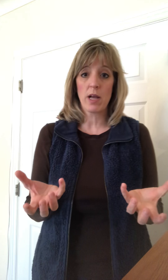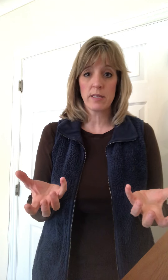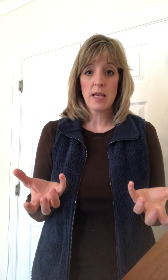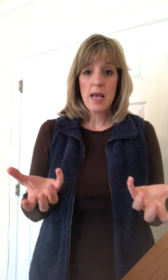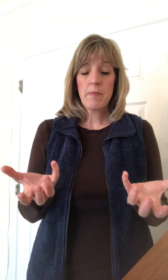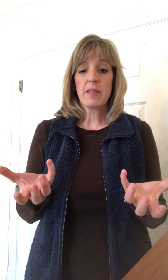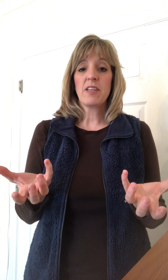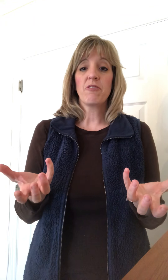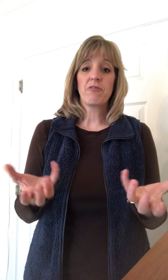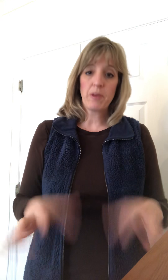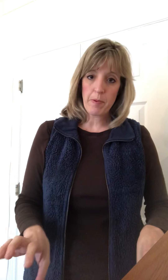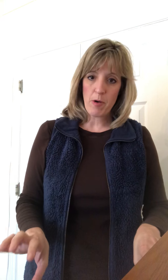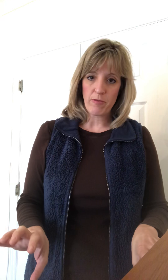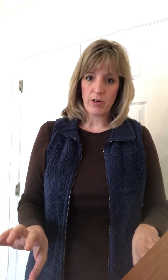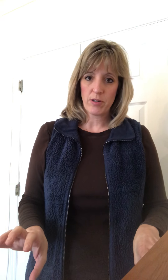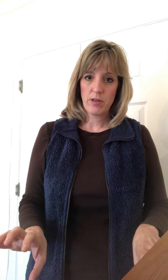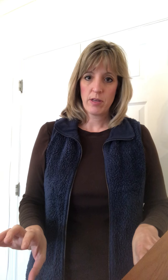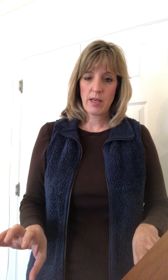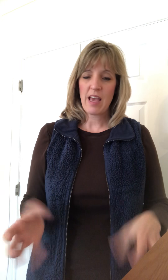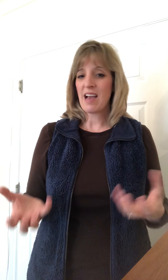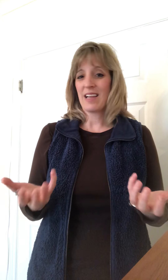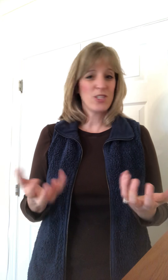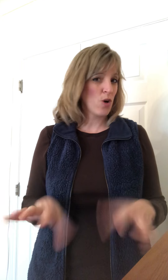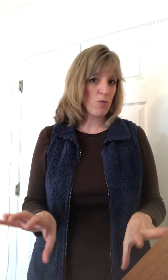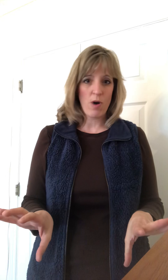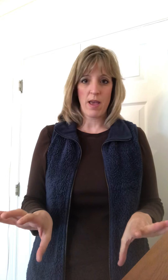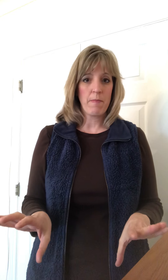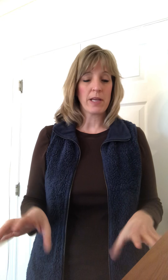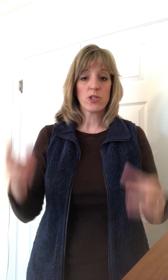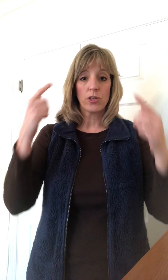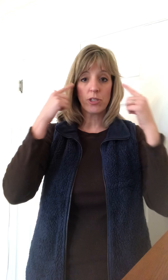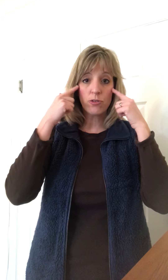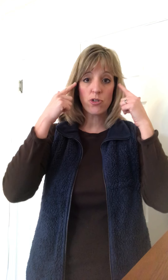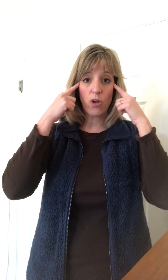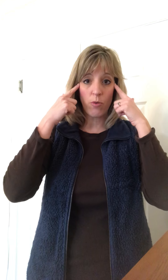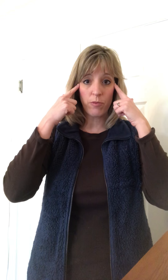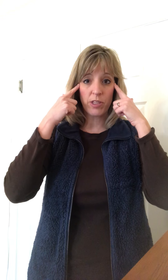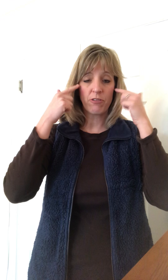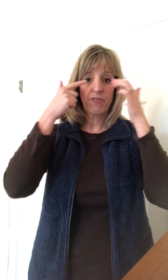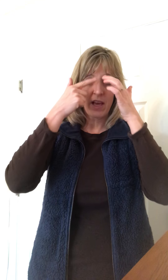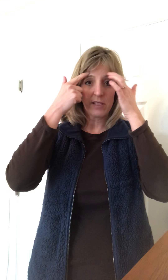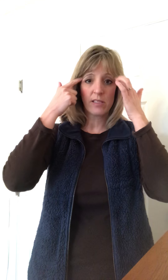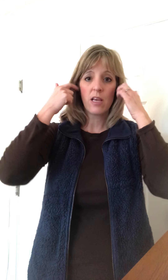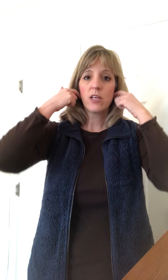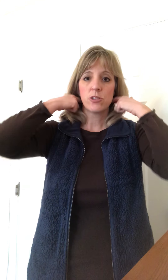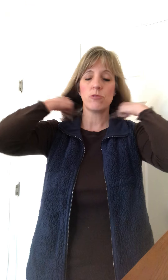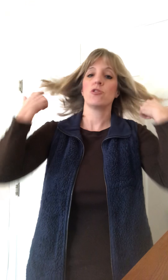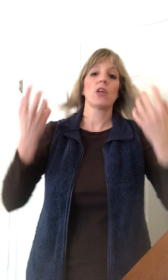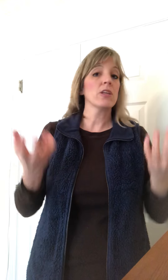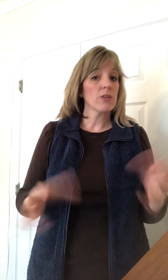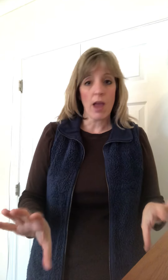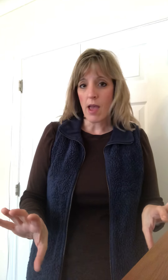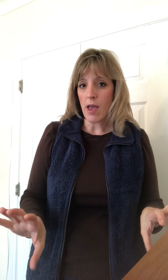want, but then you flip them over. Okay, I don't want, and make sure you show it with your face. So you shake your